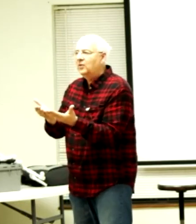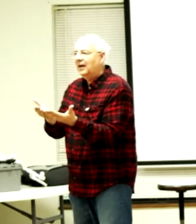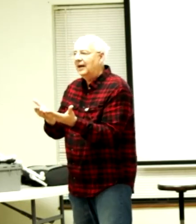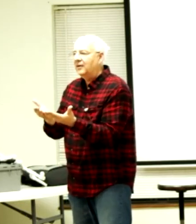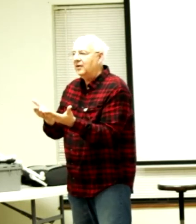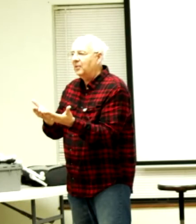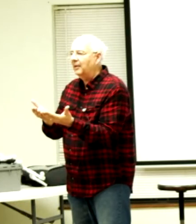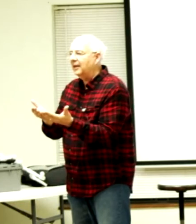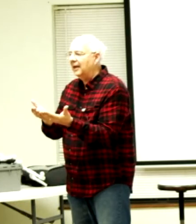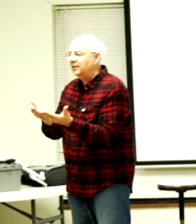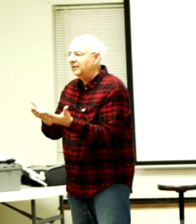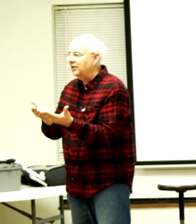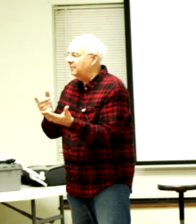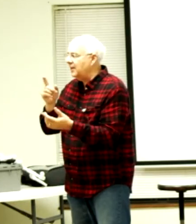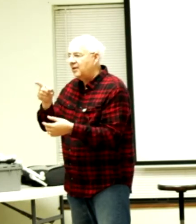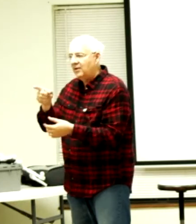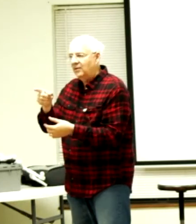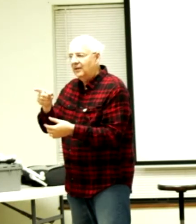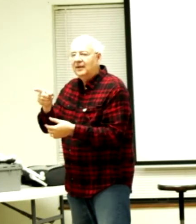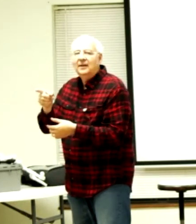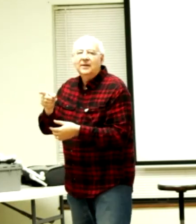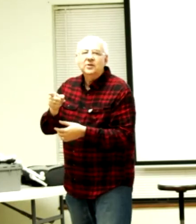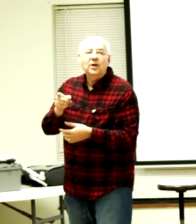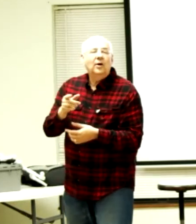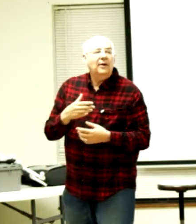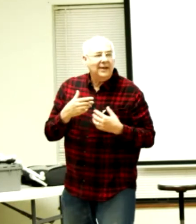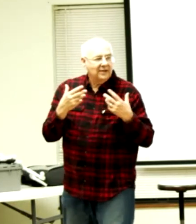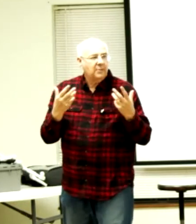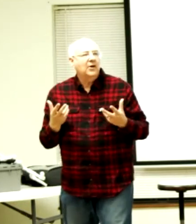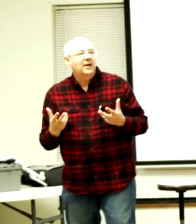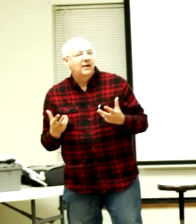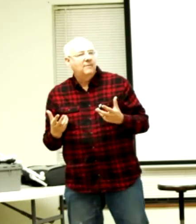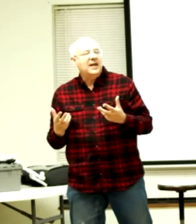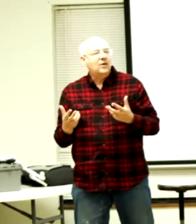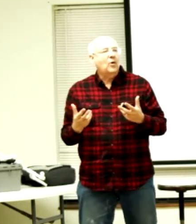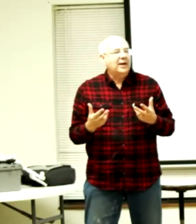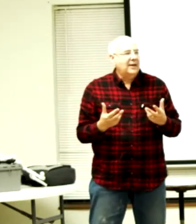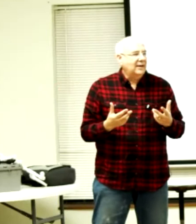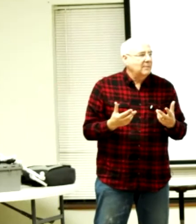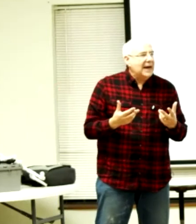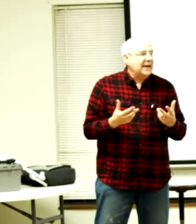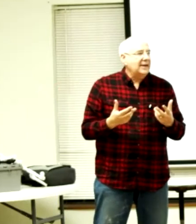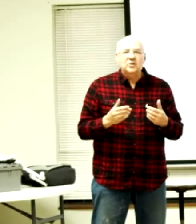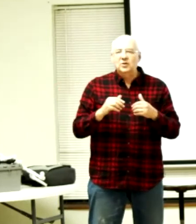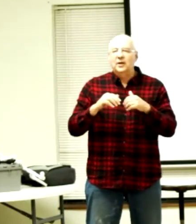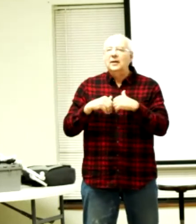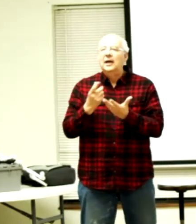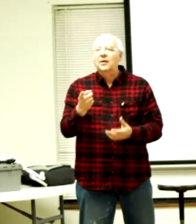You can probably guess, would just be you. So in the spirit of being quick and combining, it's usually how are